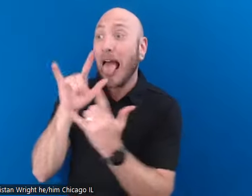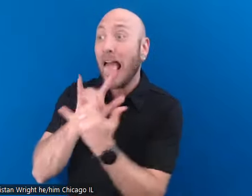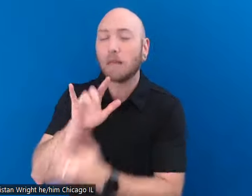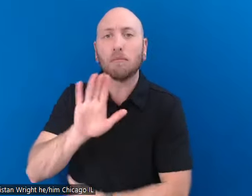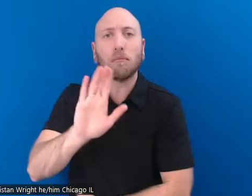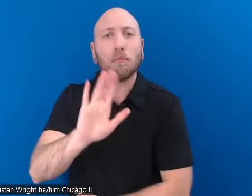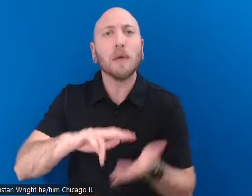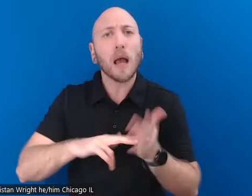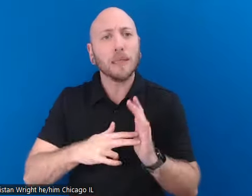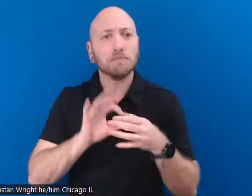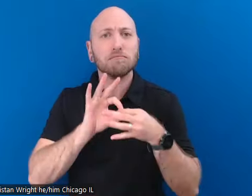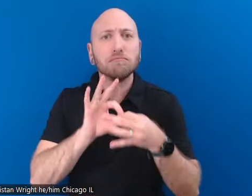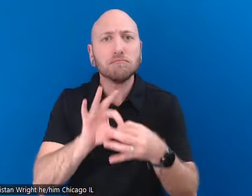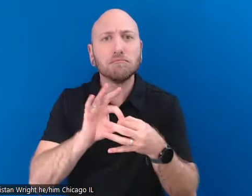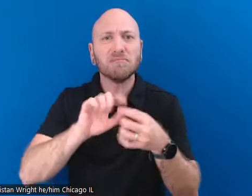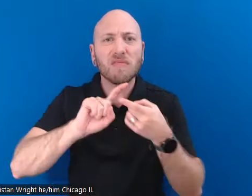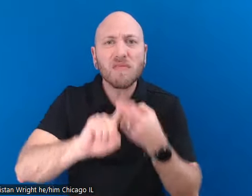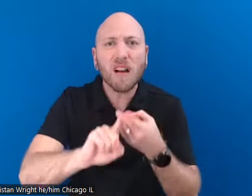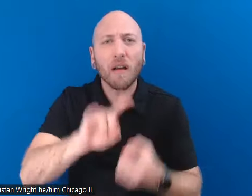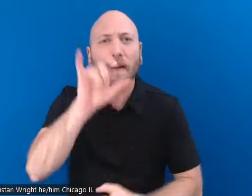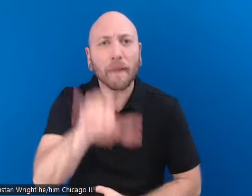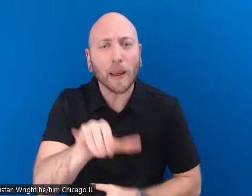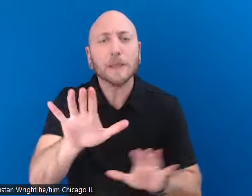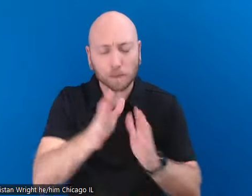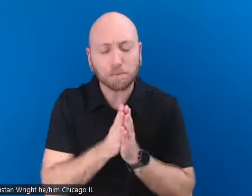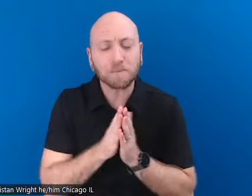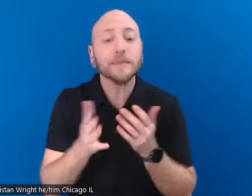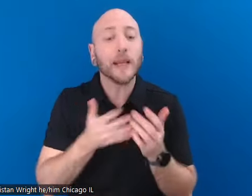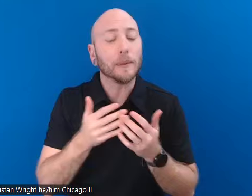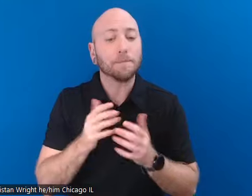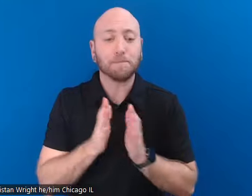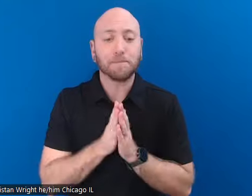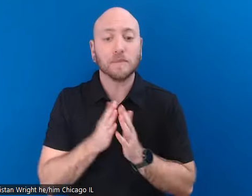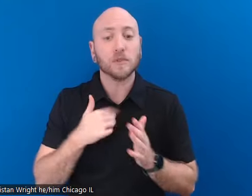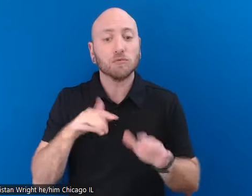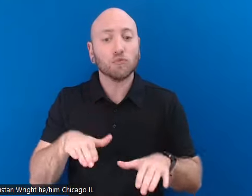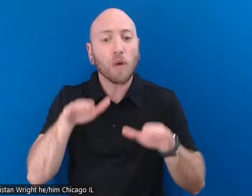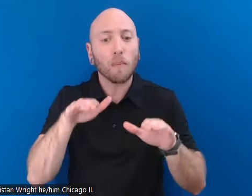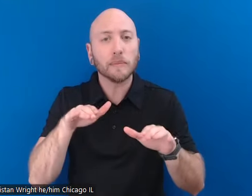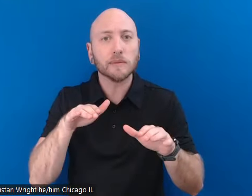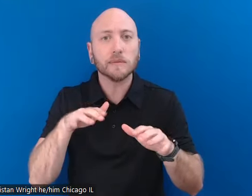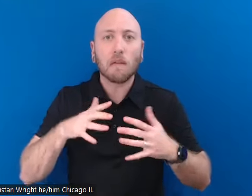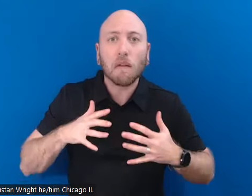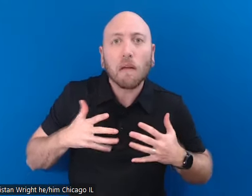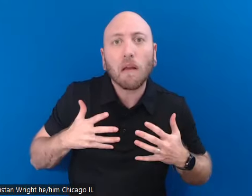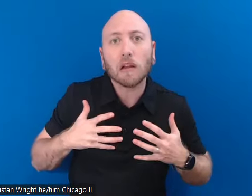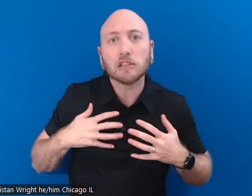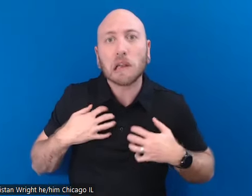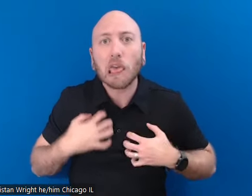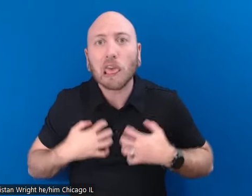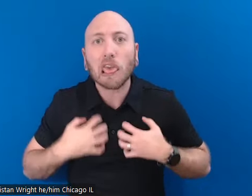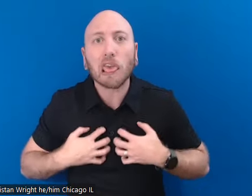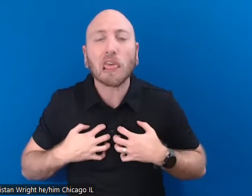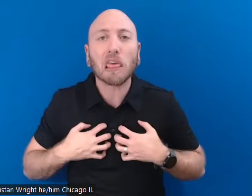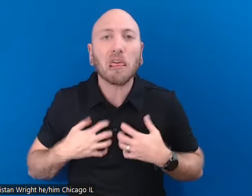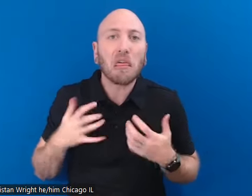Um, so yeah, that's kind of just how my childhood was. Nothing